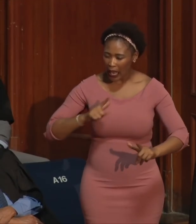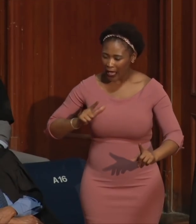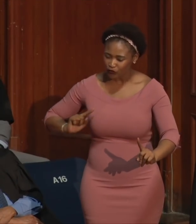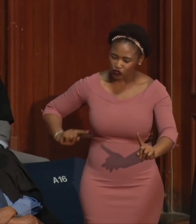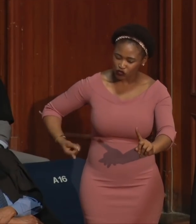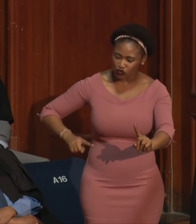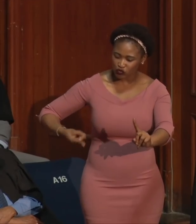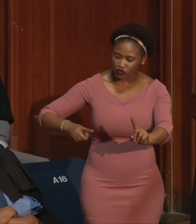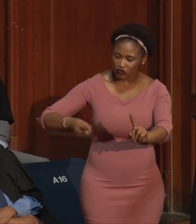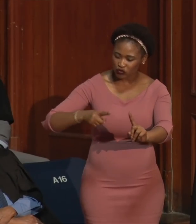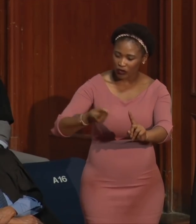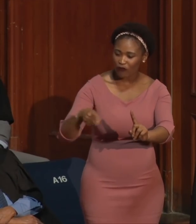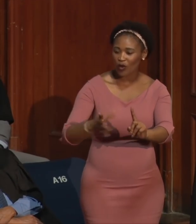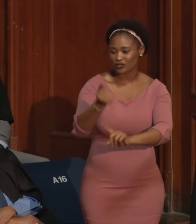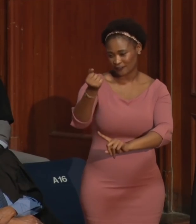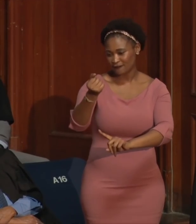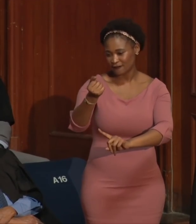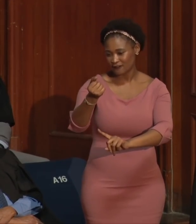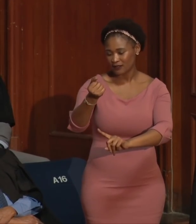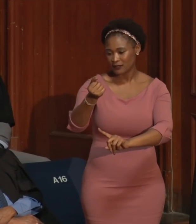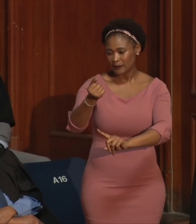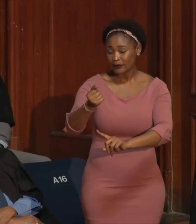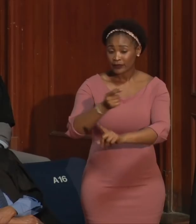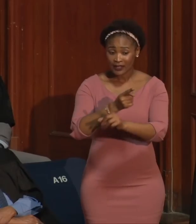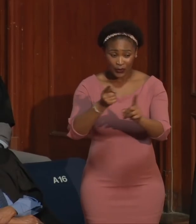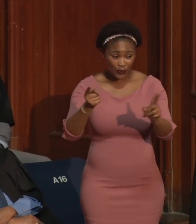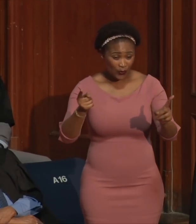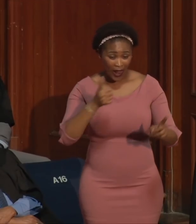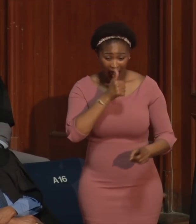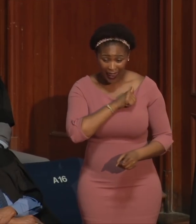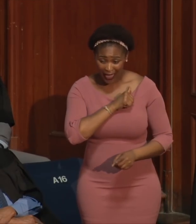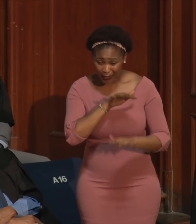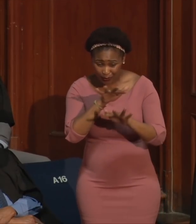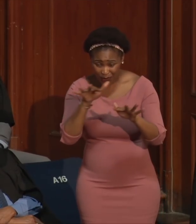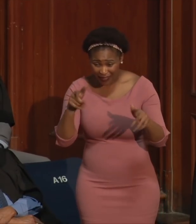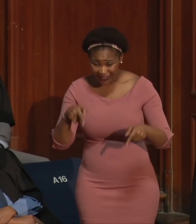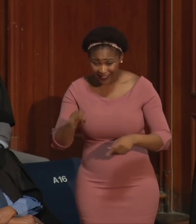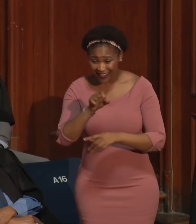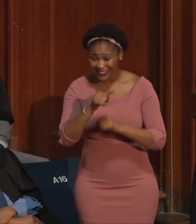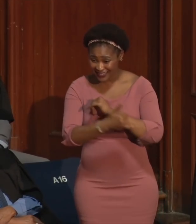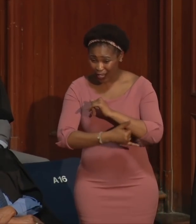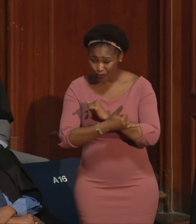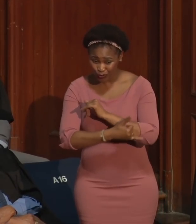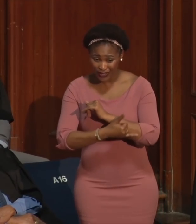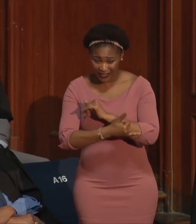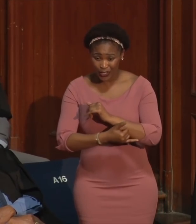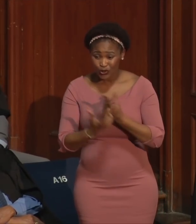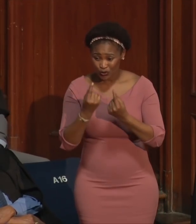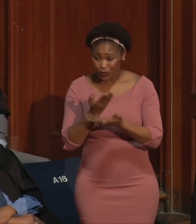them true. You are some of the lucky few people in this country that are in a position to do